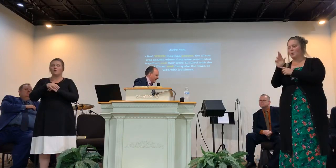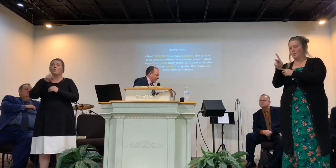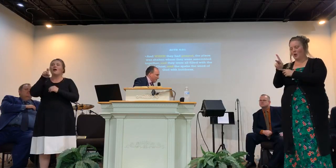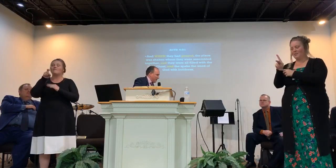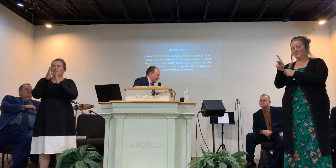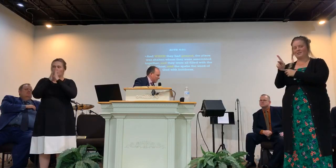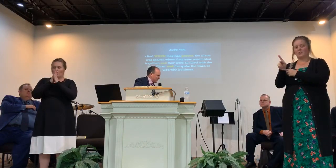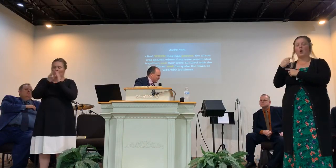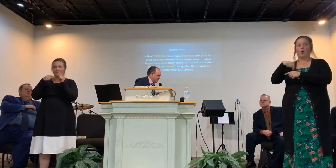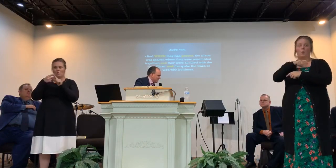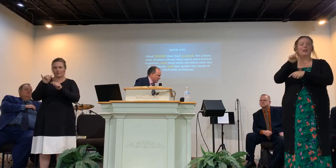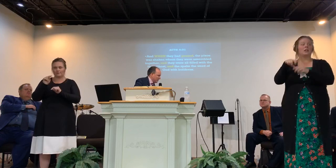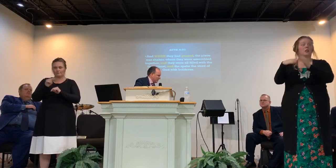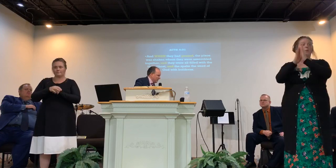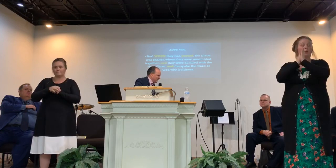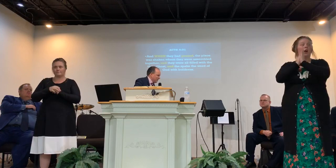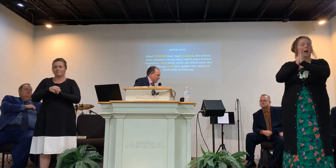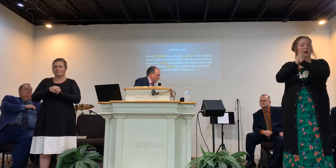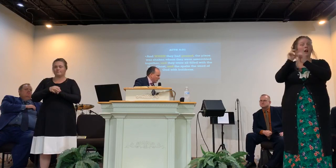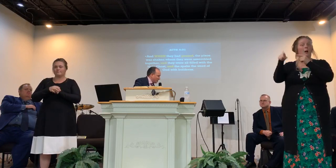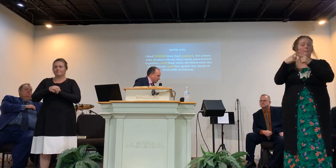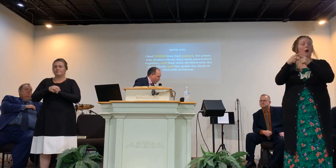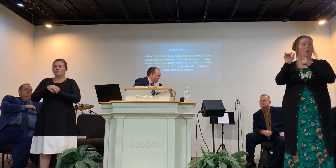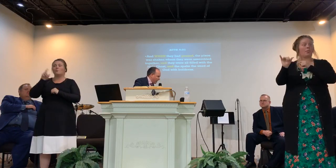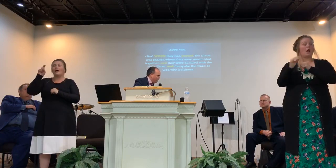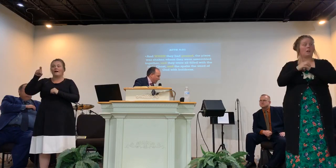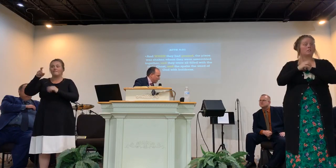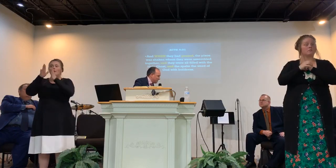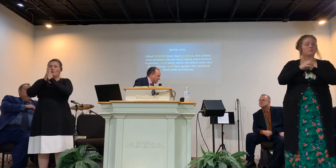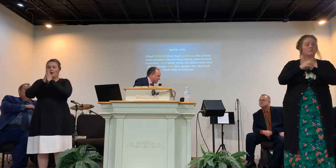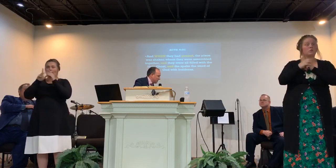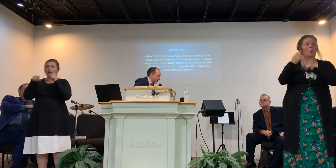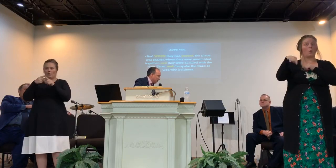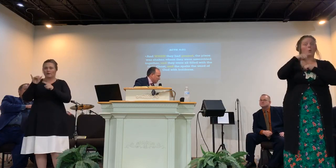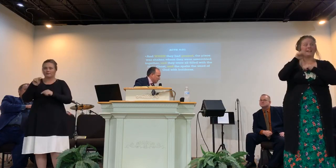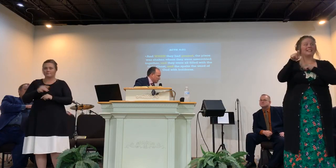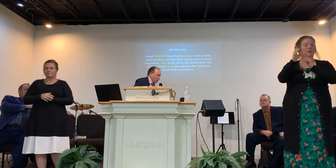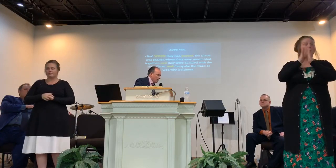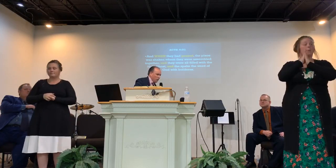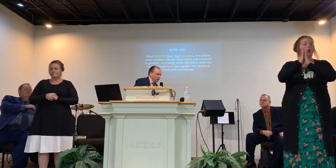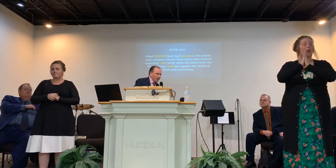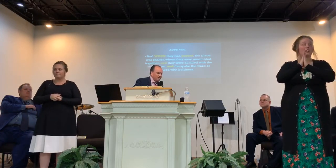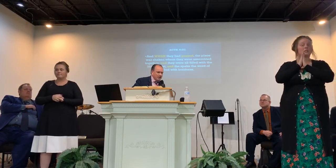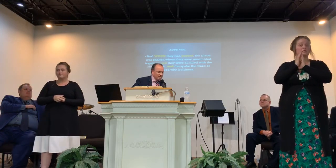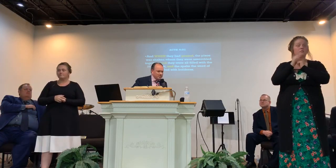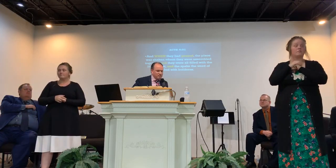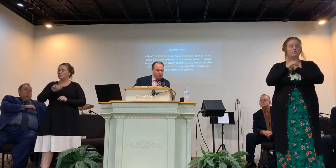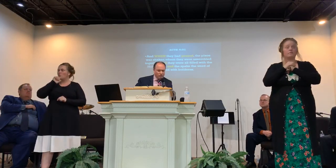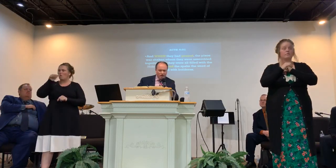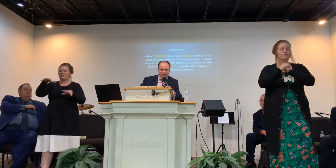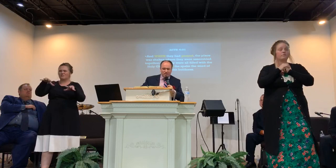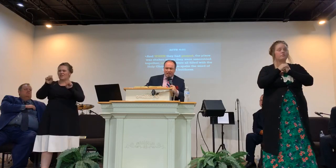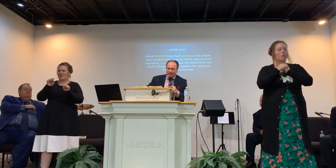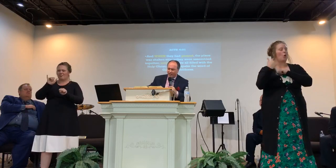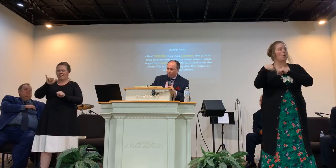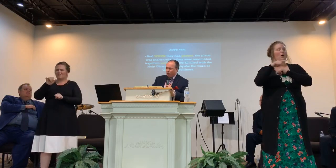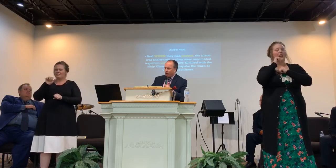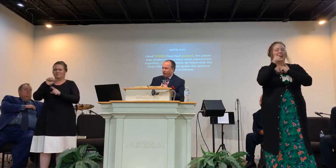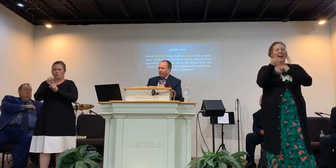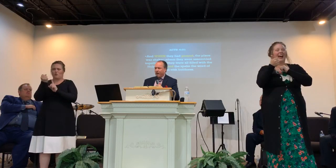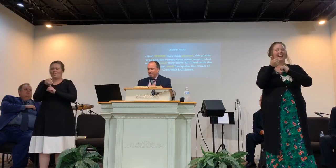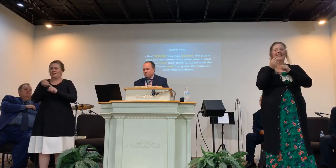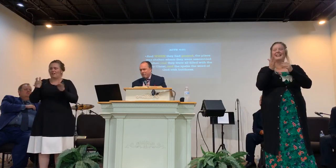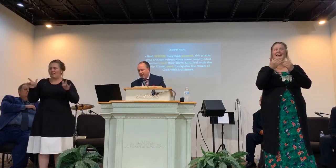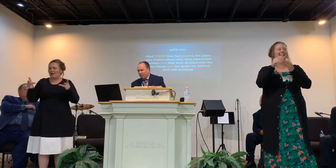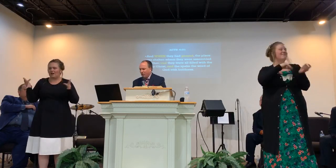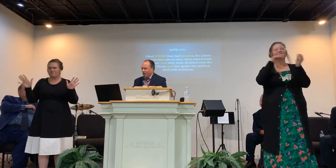pray about it. We've got to pray about it." So we weren't going to take this situation lightly. We weren't